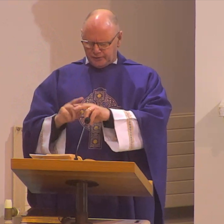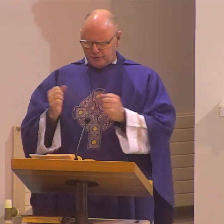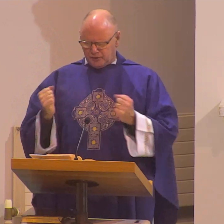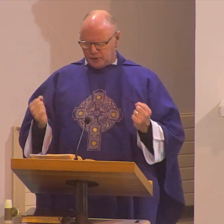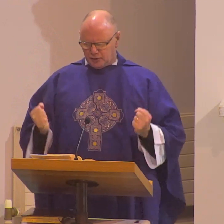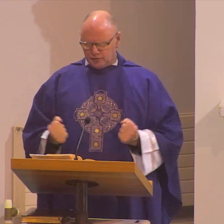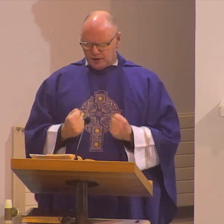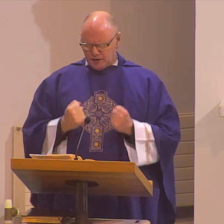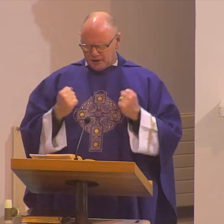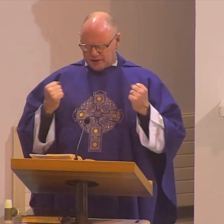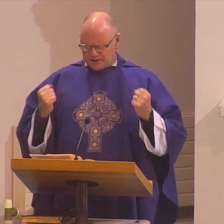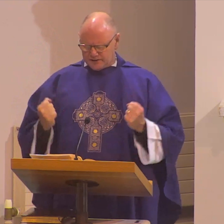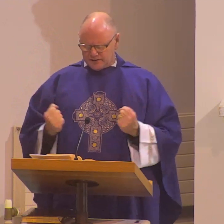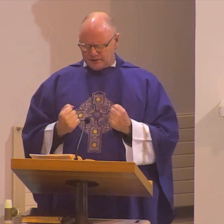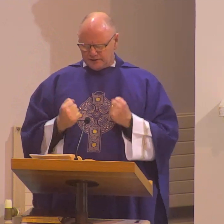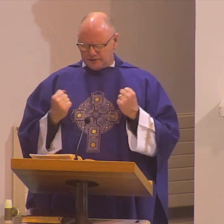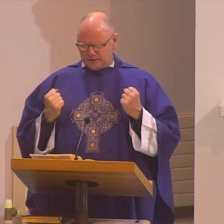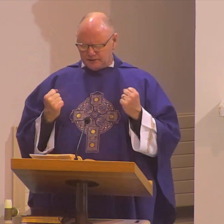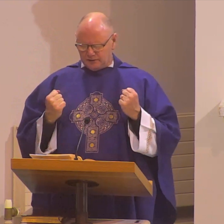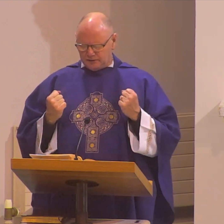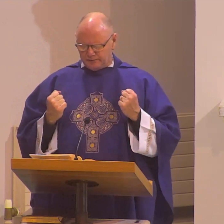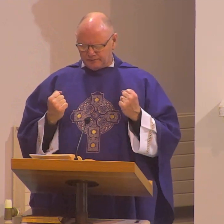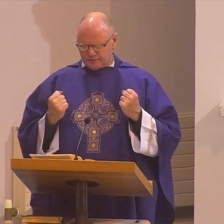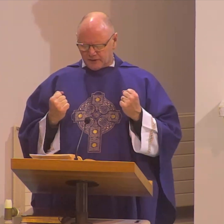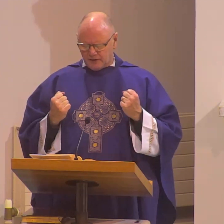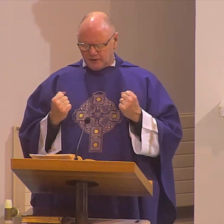Father Almighty.